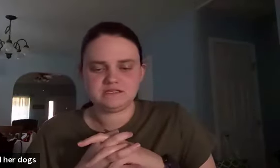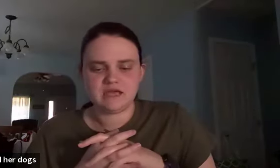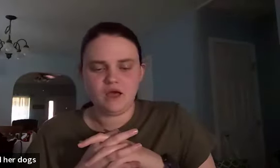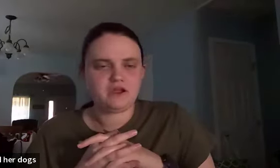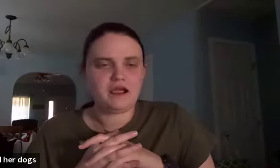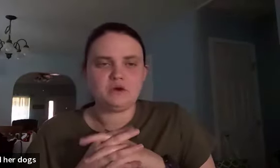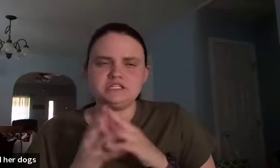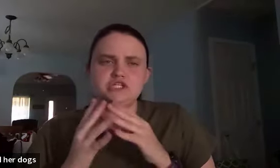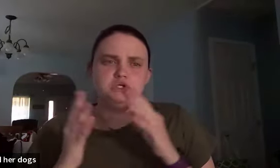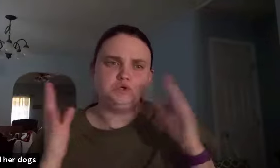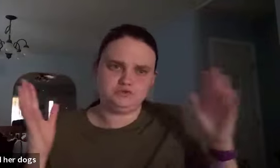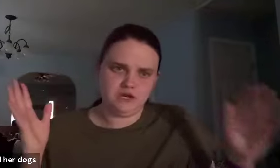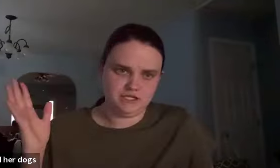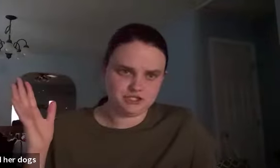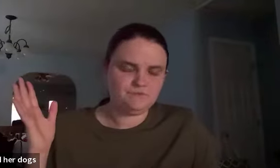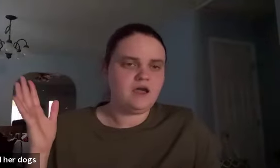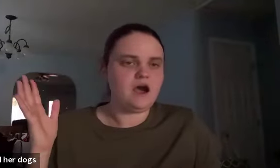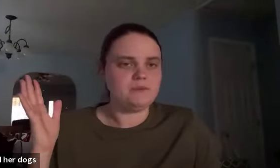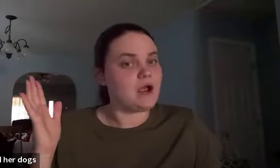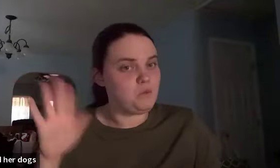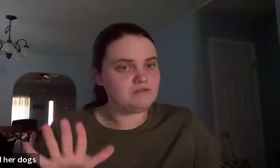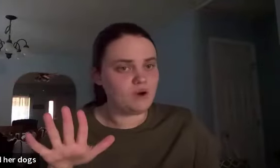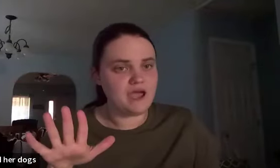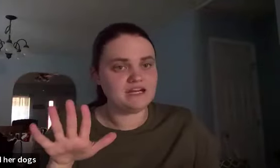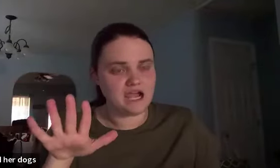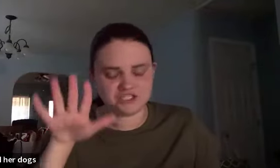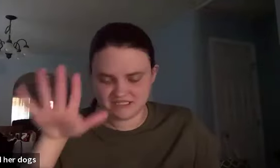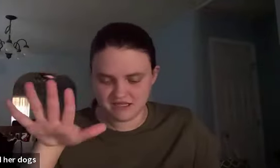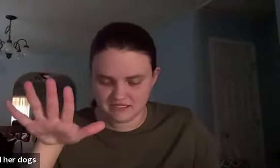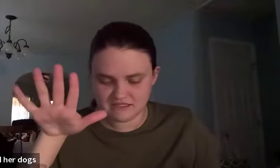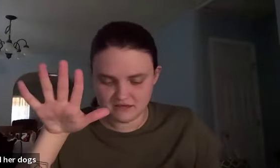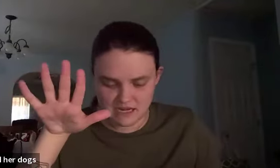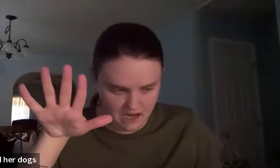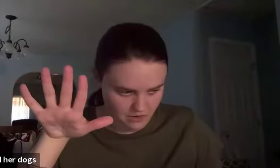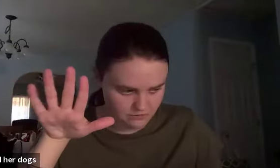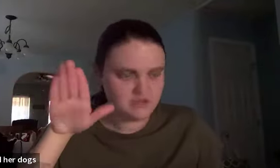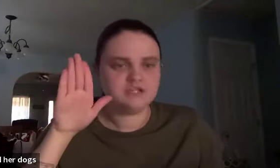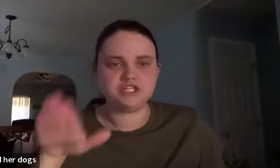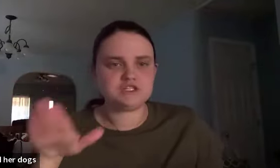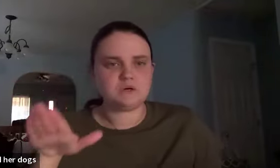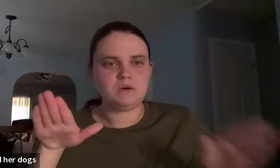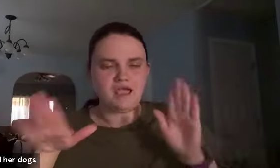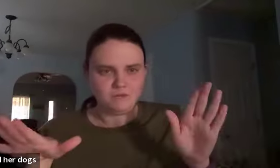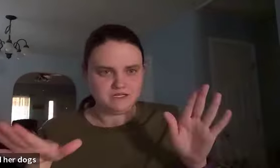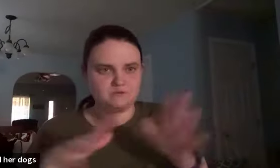because healthcare, I know it's a huge range. And I will go ahead and actually say this now, just so everyone is